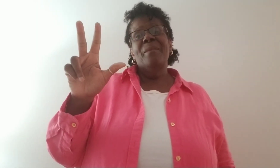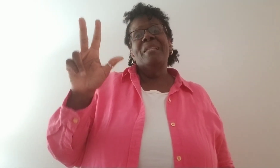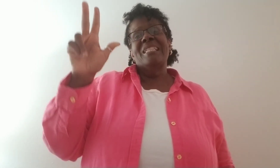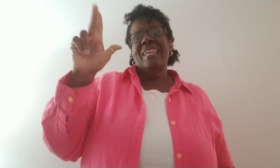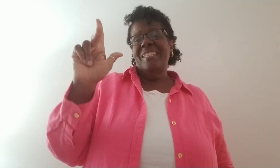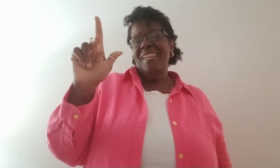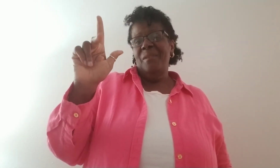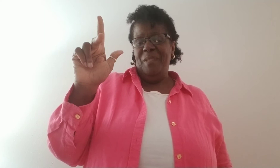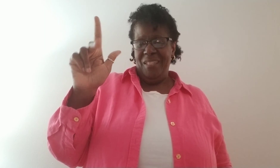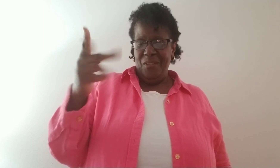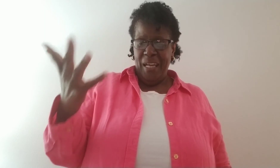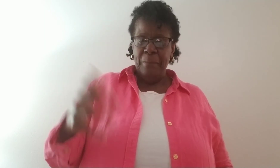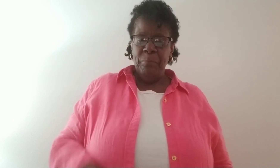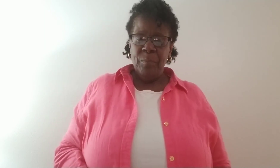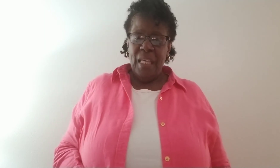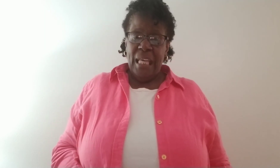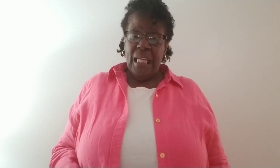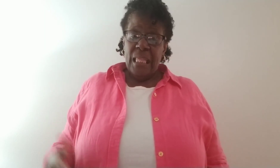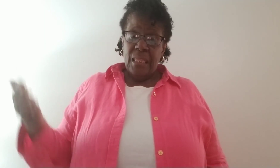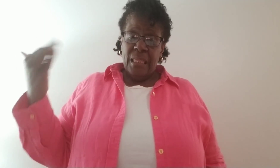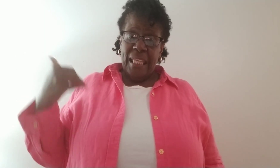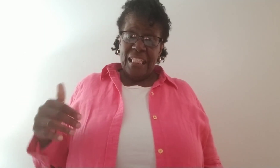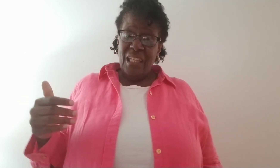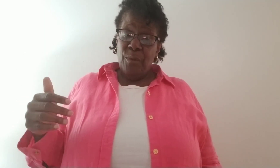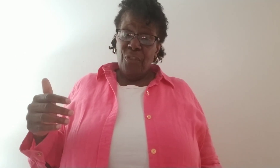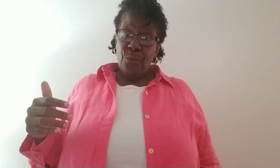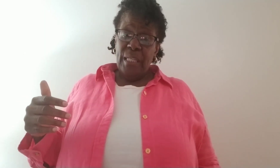the second time was okay. Next number: